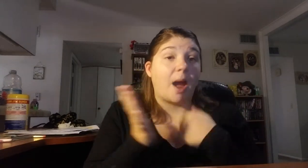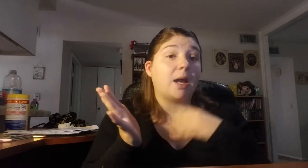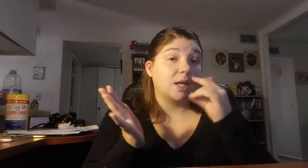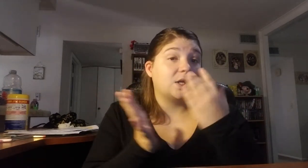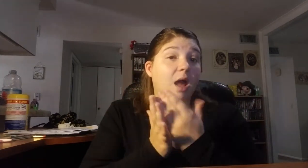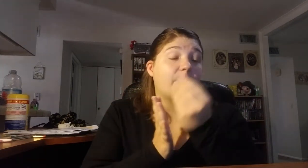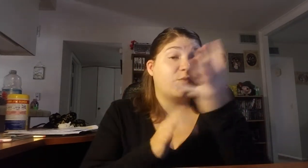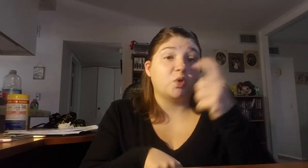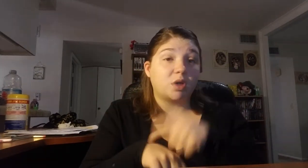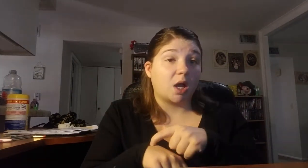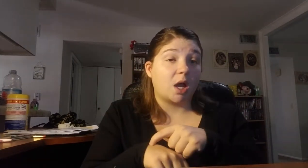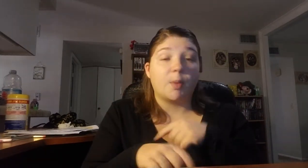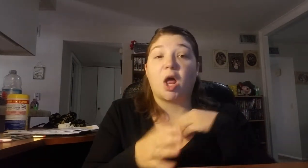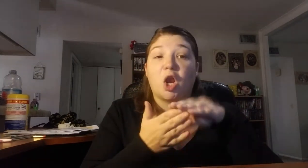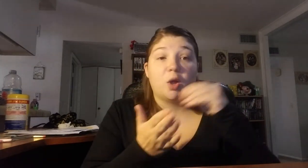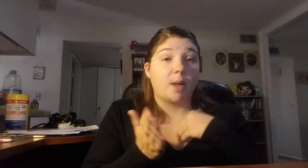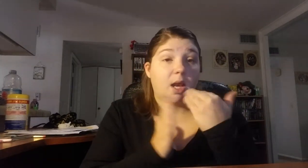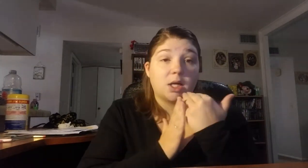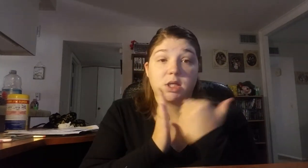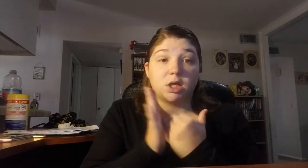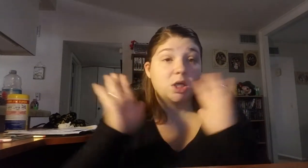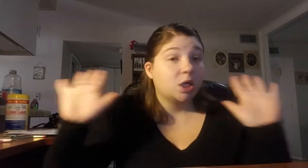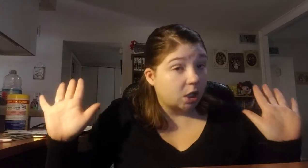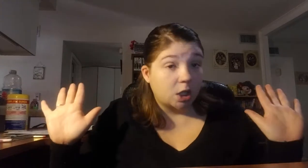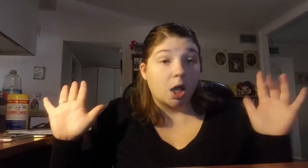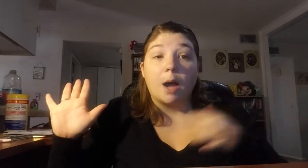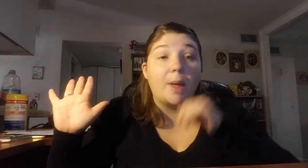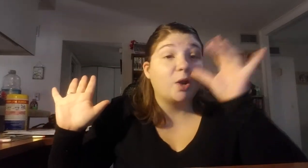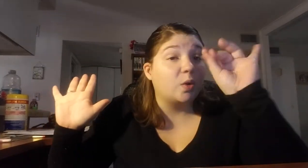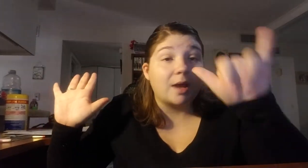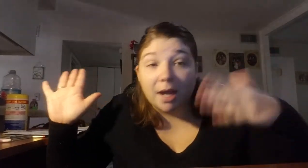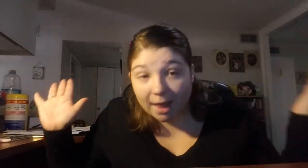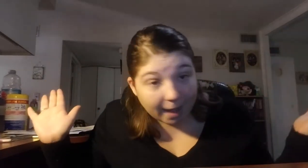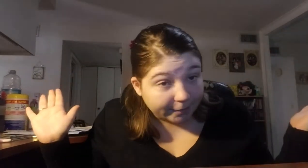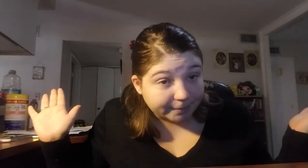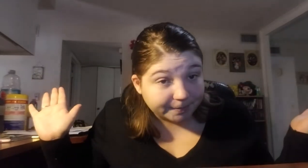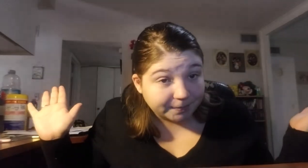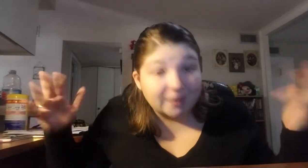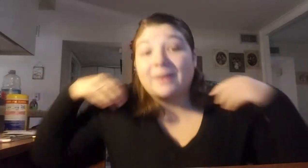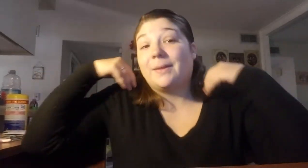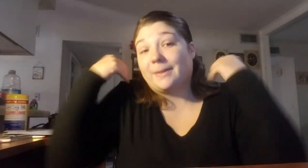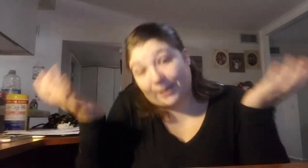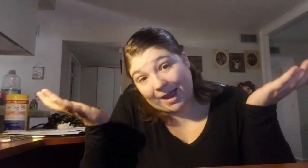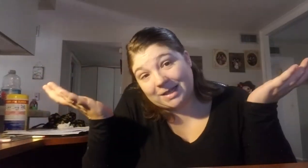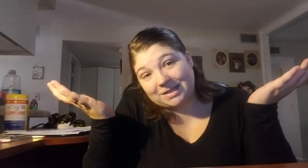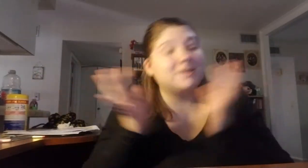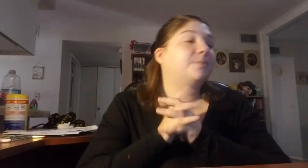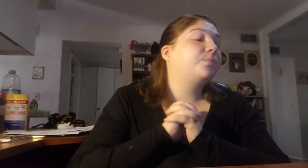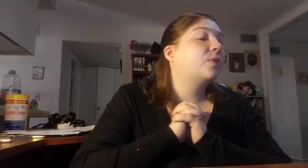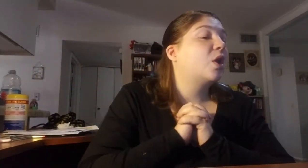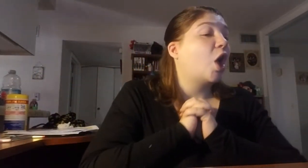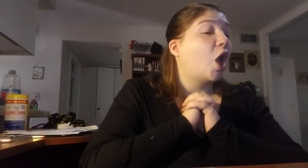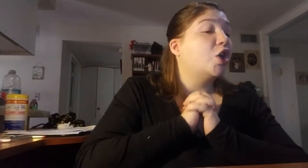did stop through time and I learned my lesson. I'm not doing that again. Okay?